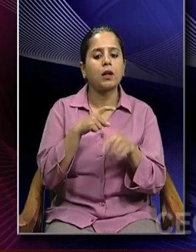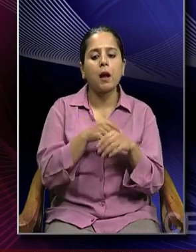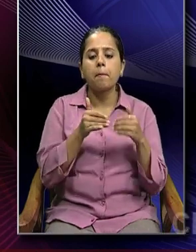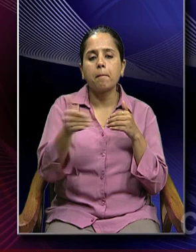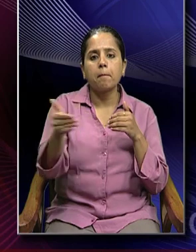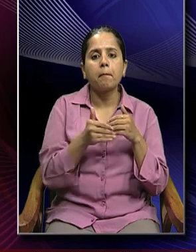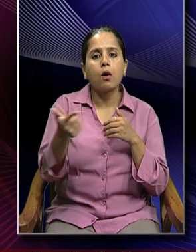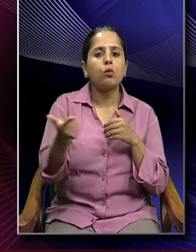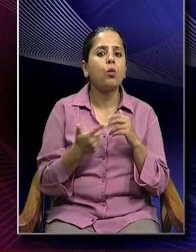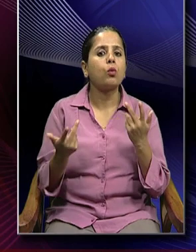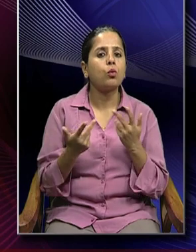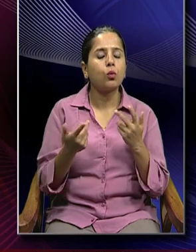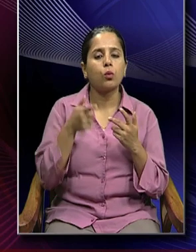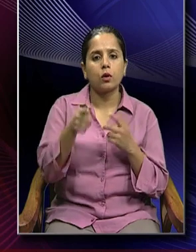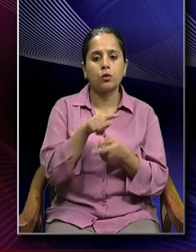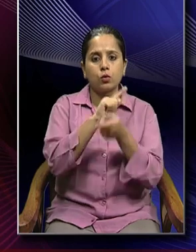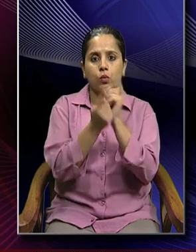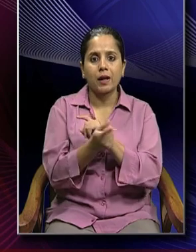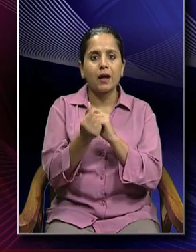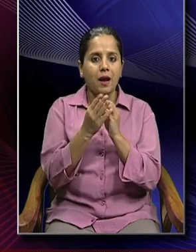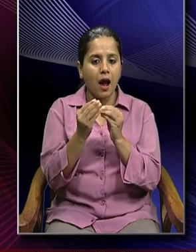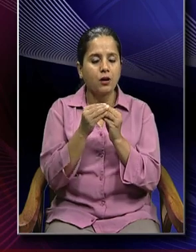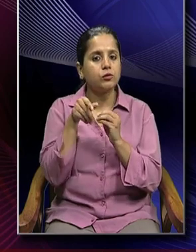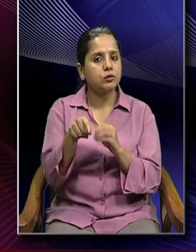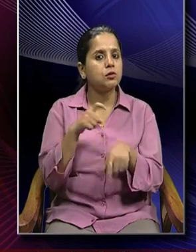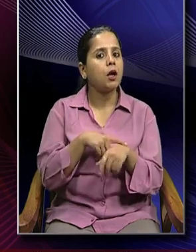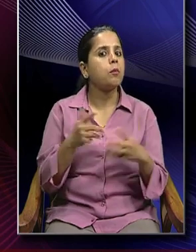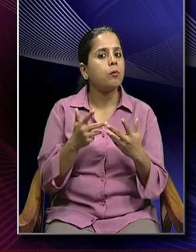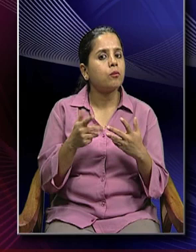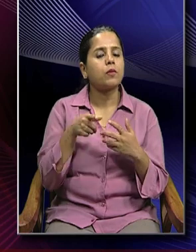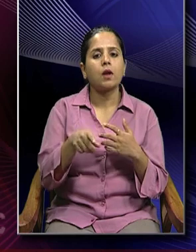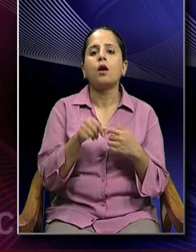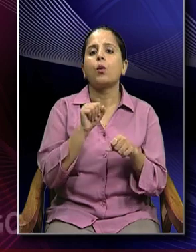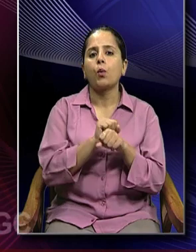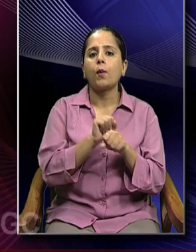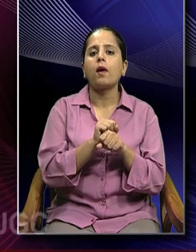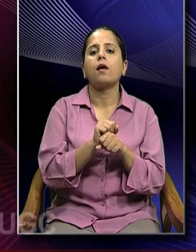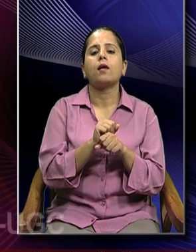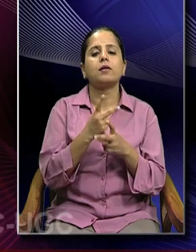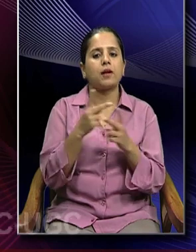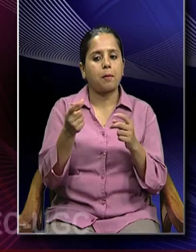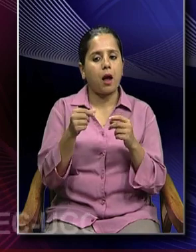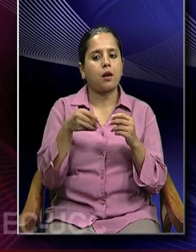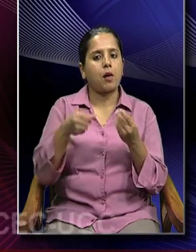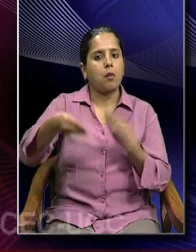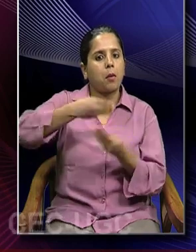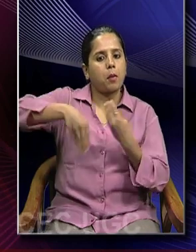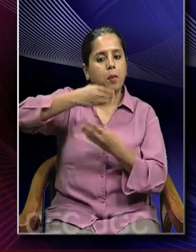you take in converting your cash, that is your working capital cycle, journey from cash to